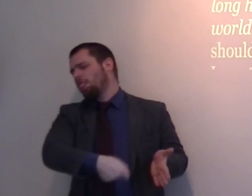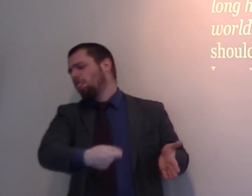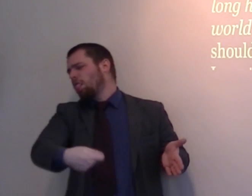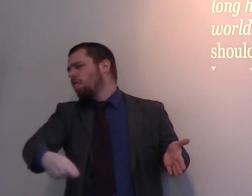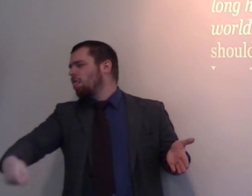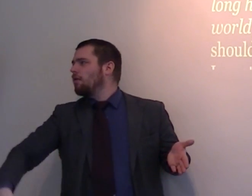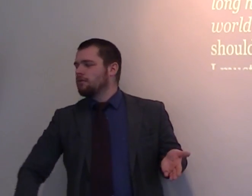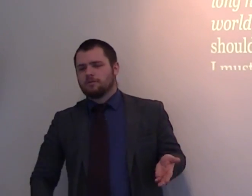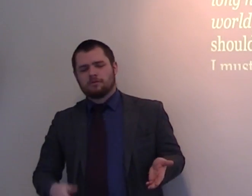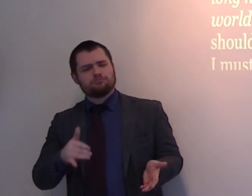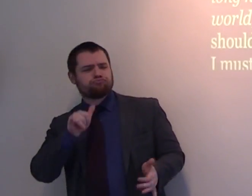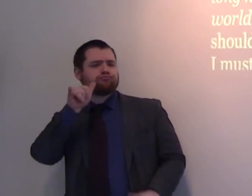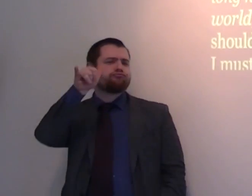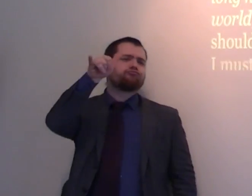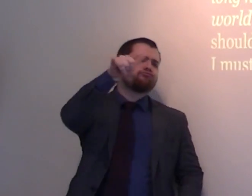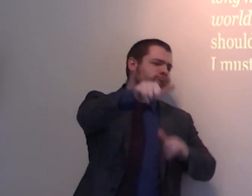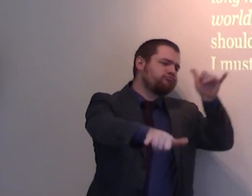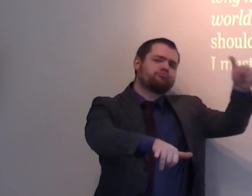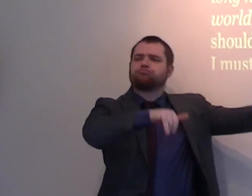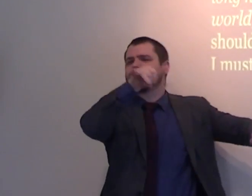I want to fly around the world for 3 weeks."